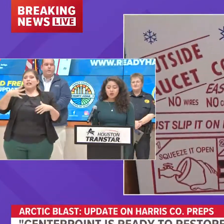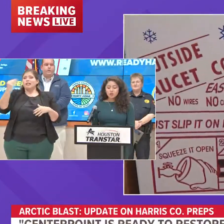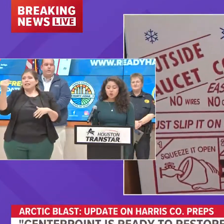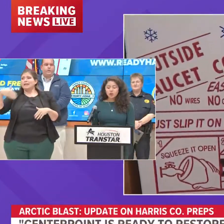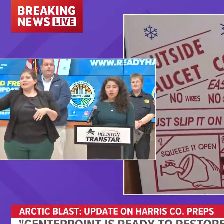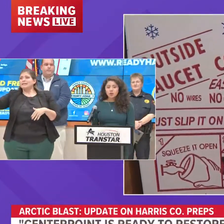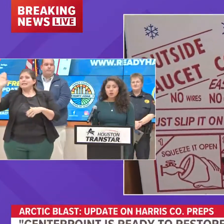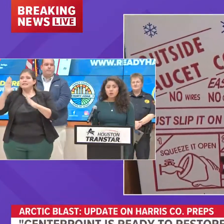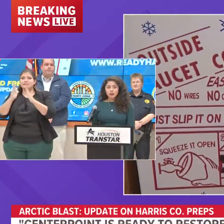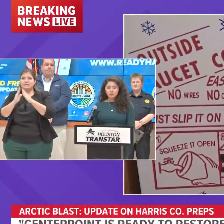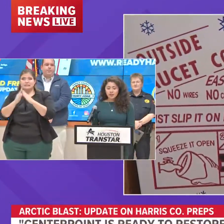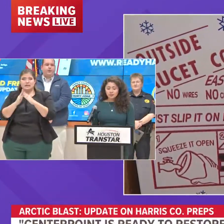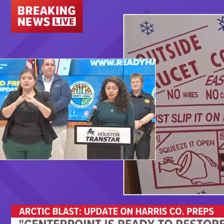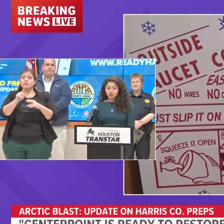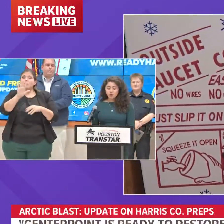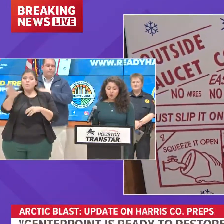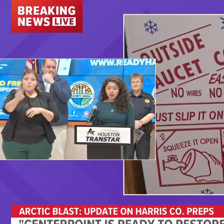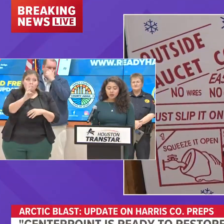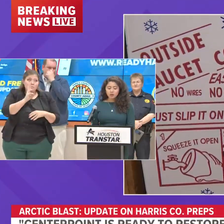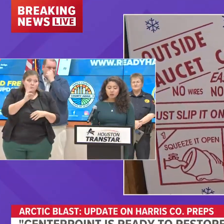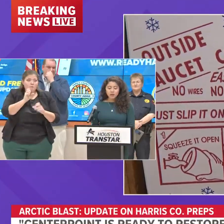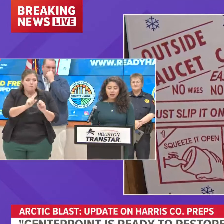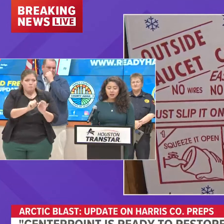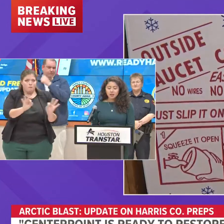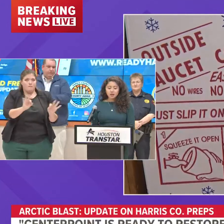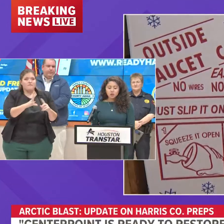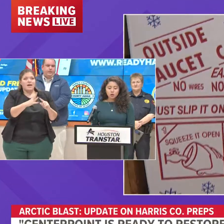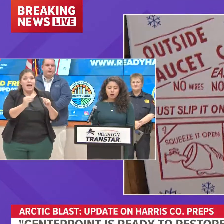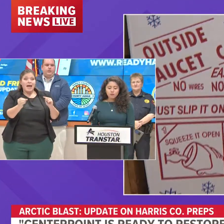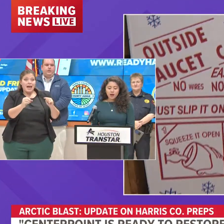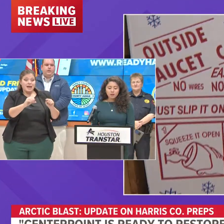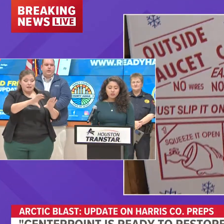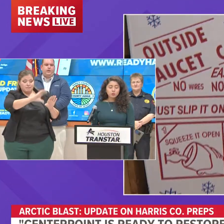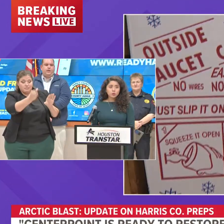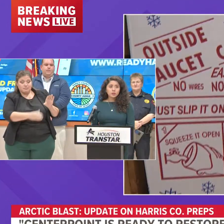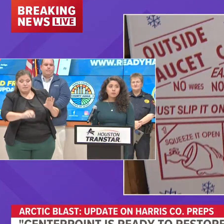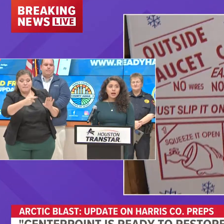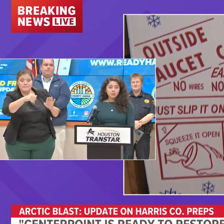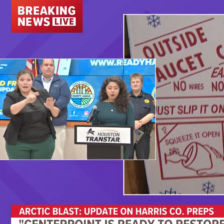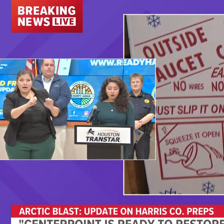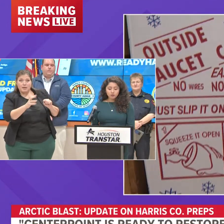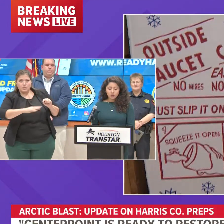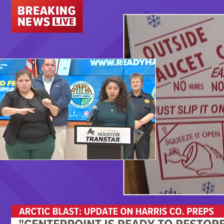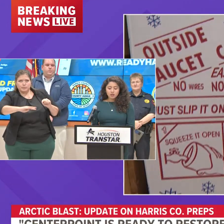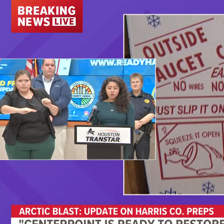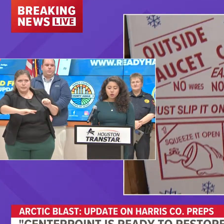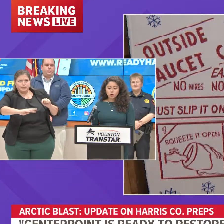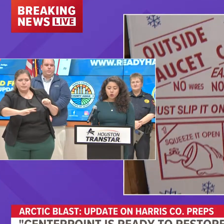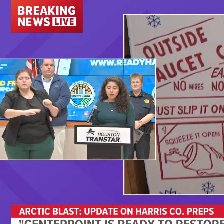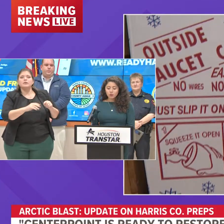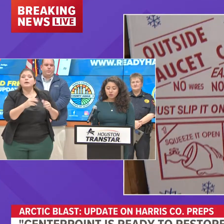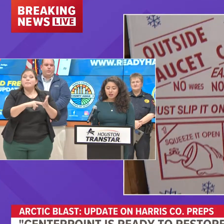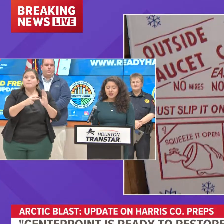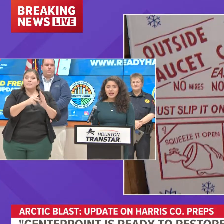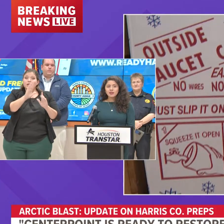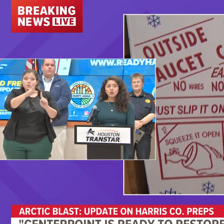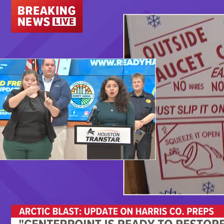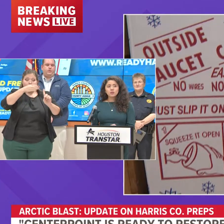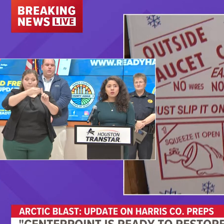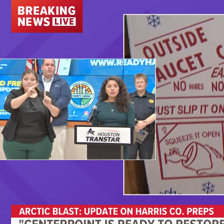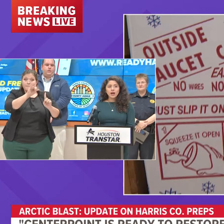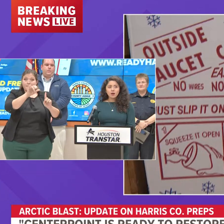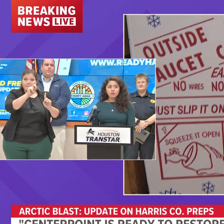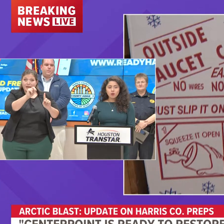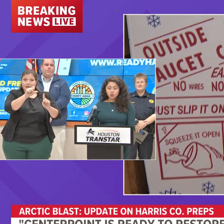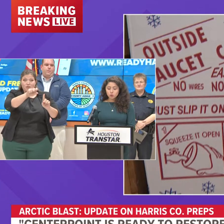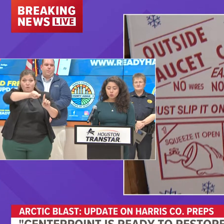your water and drain your pipes. That means locating your main shutoff valve. It's usually a black box near the curb outside, and